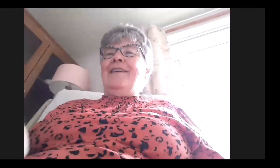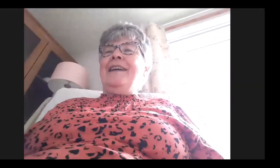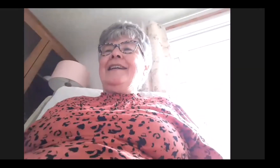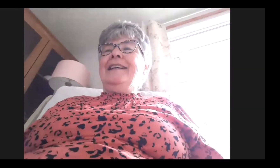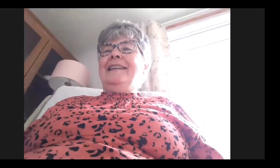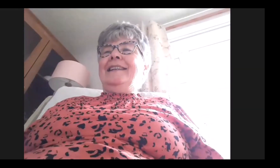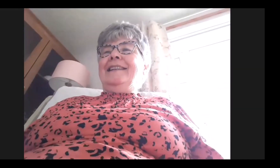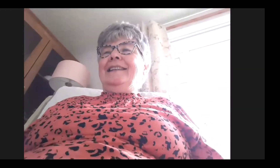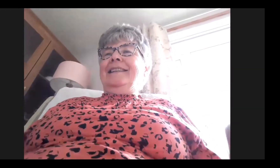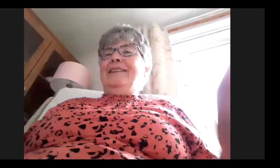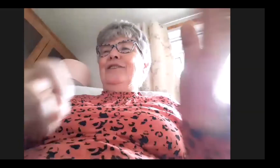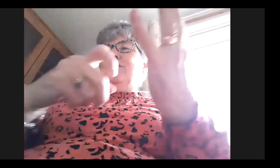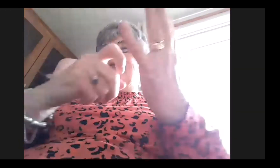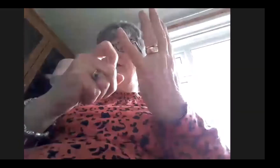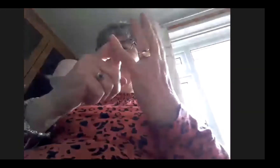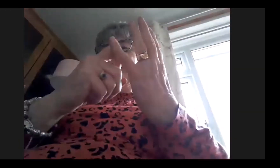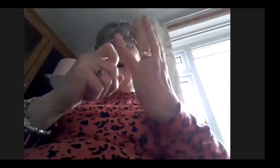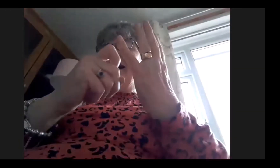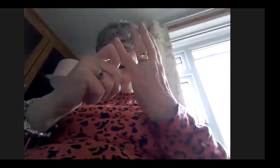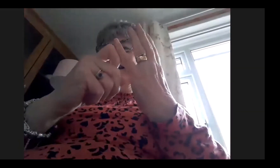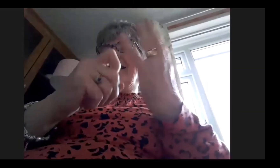Kerry? Just do the K.